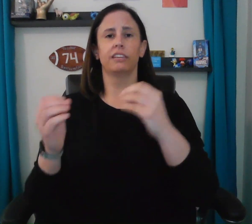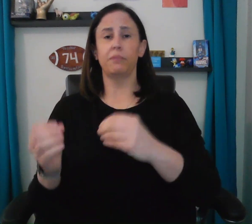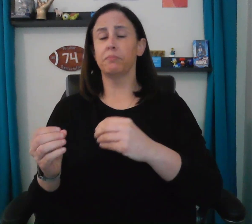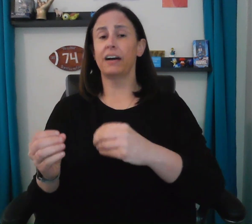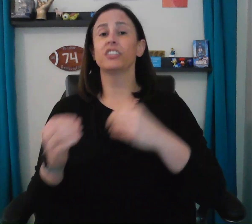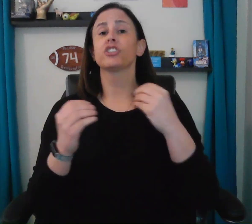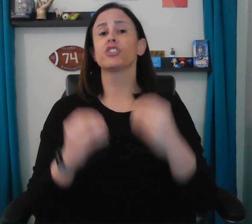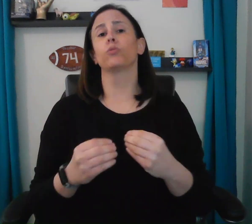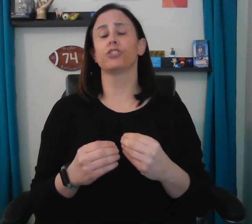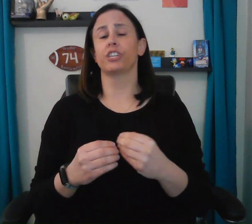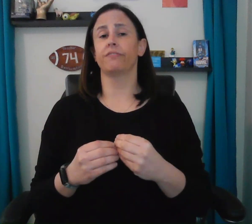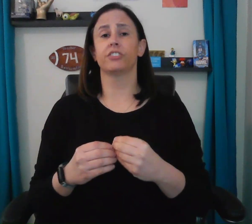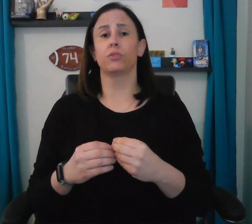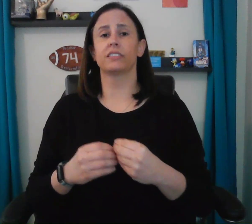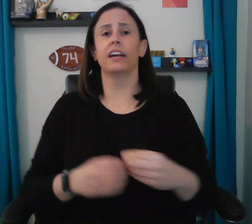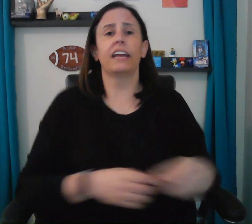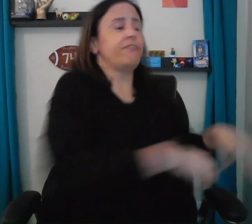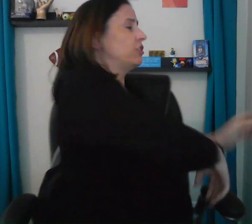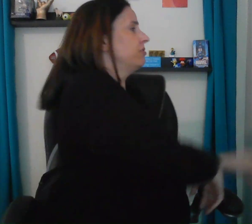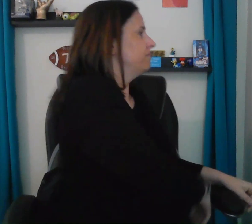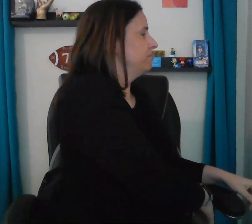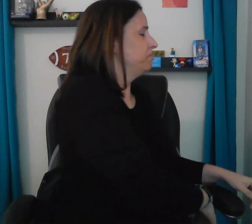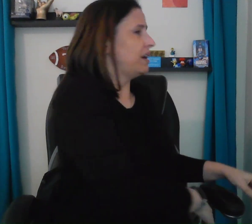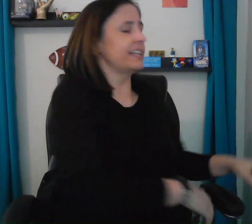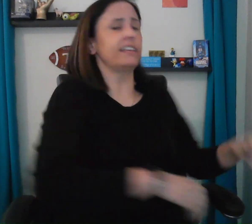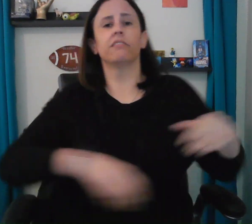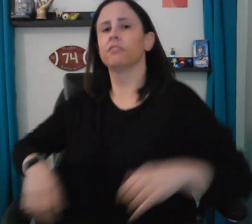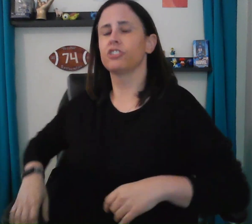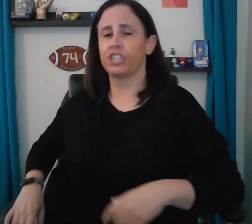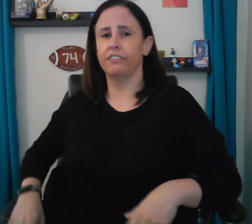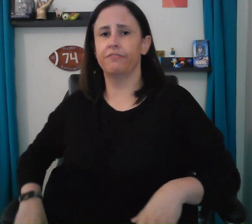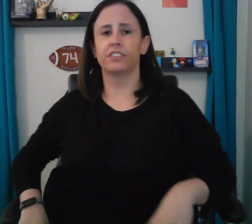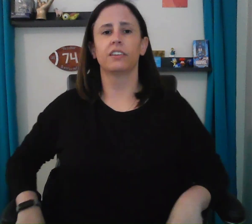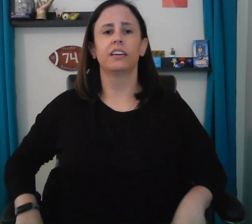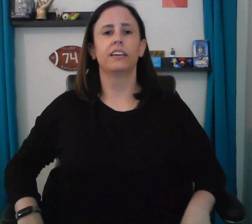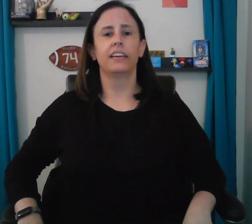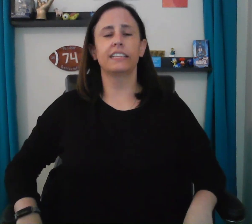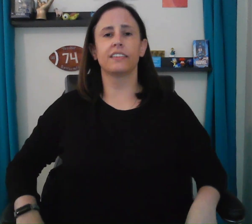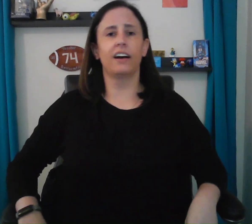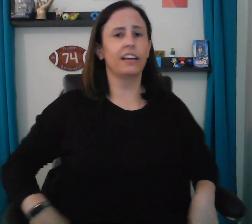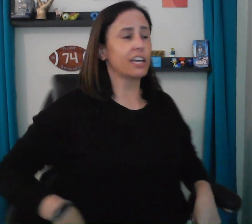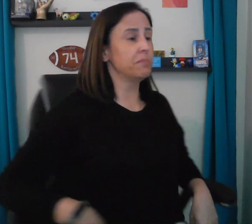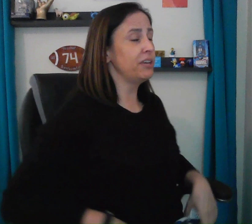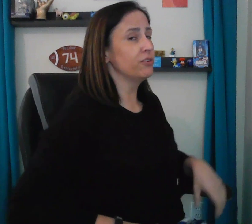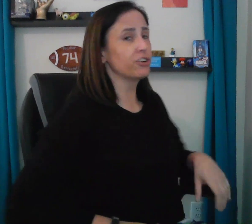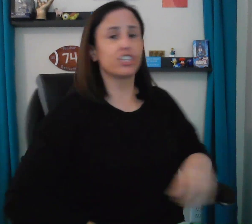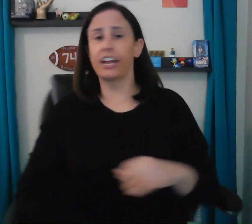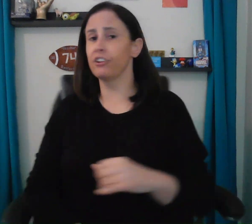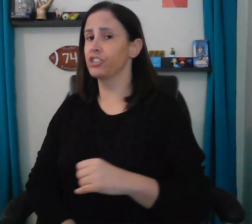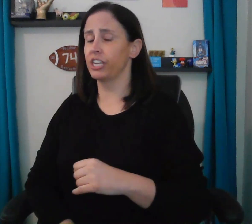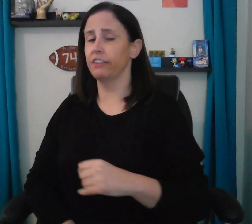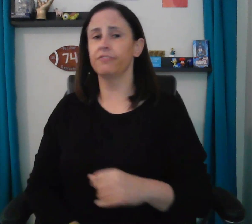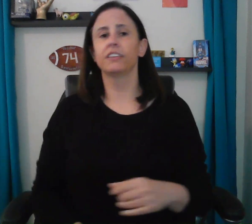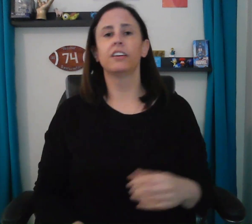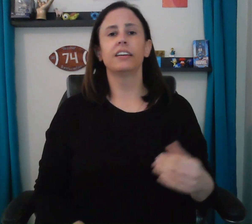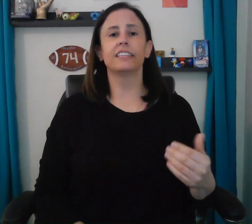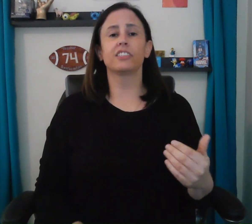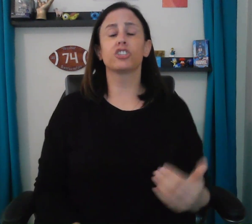Keep in mind, shoulder shift. So it's not a full body shift. It's not a computer chair shift. It's a